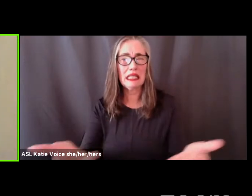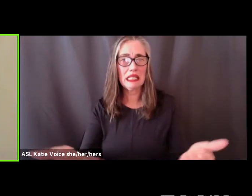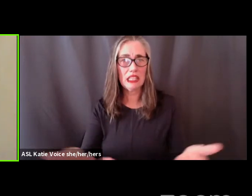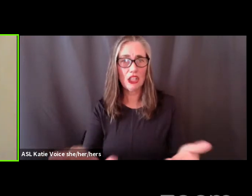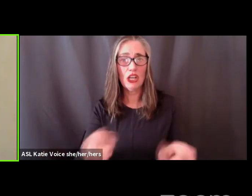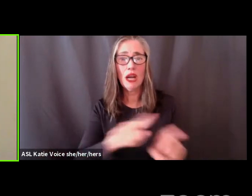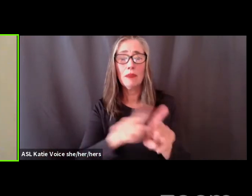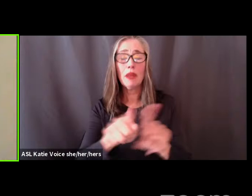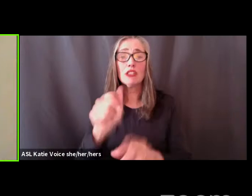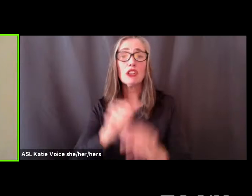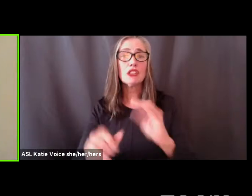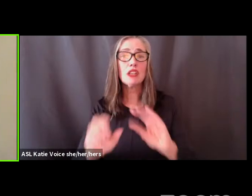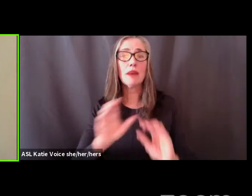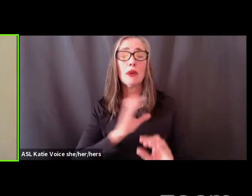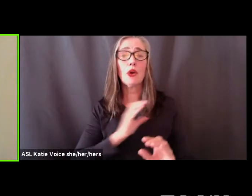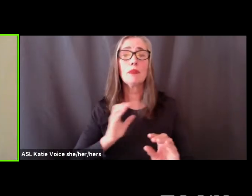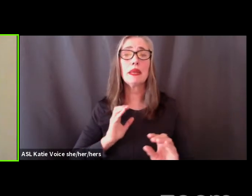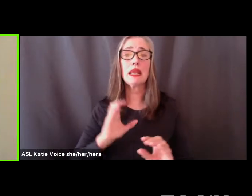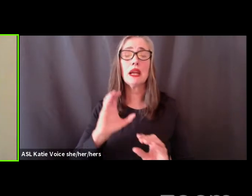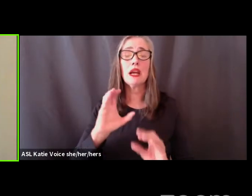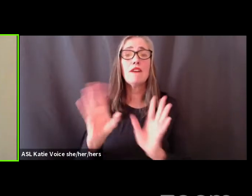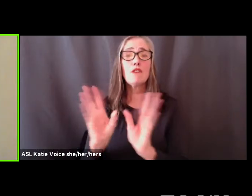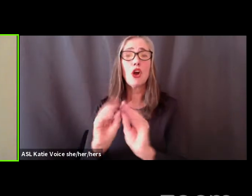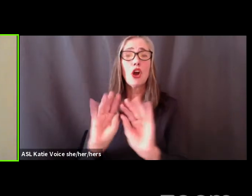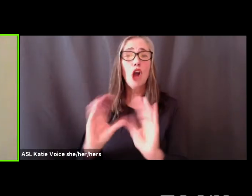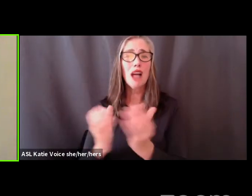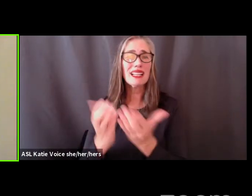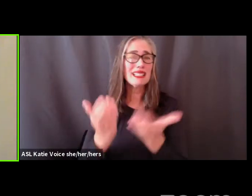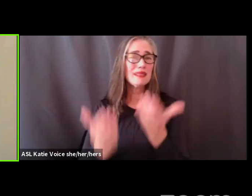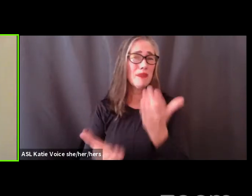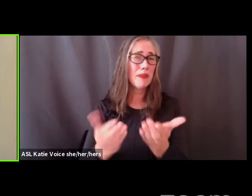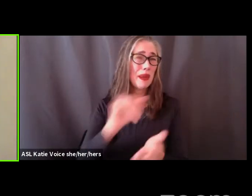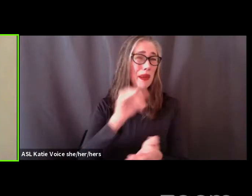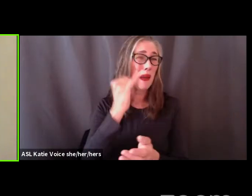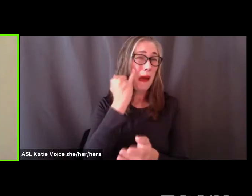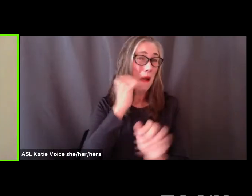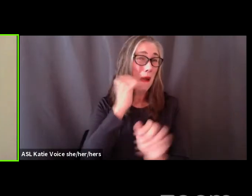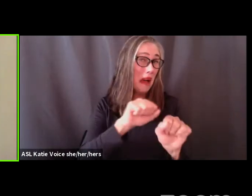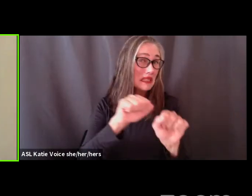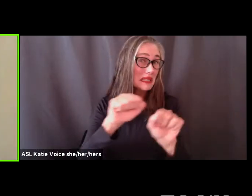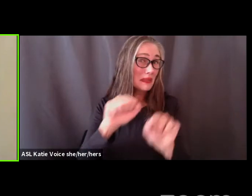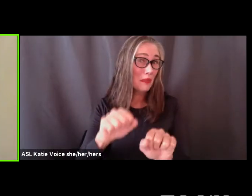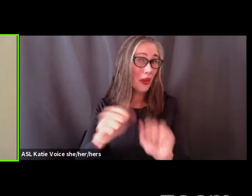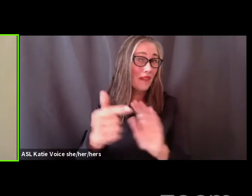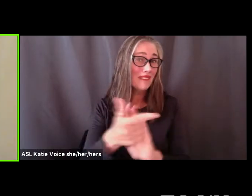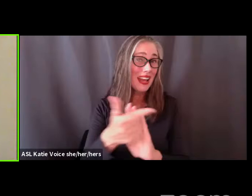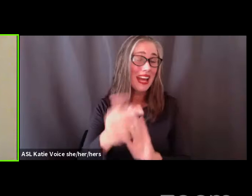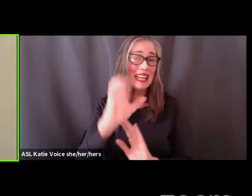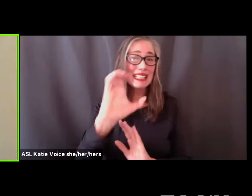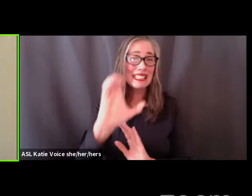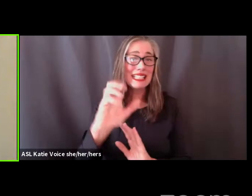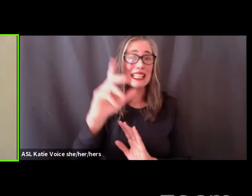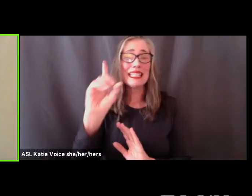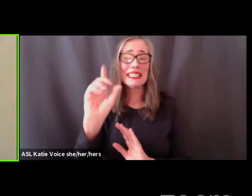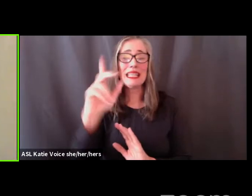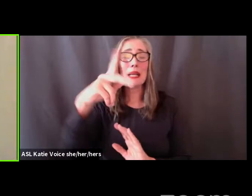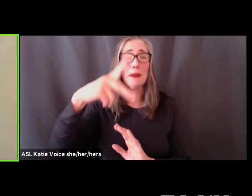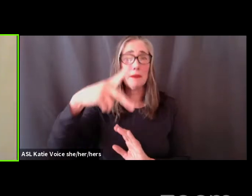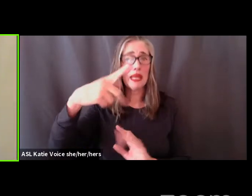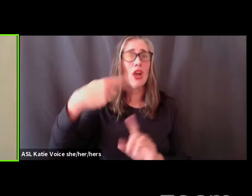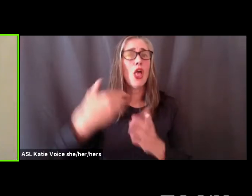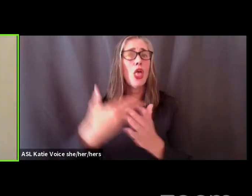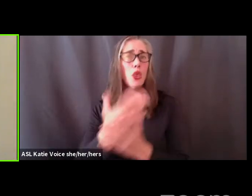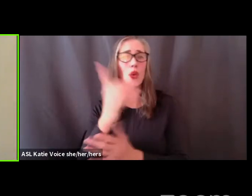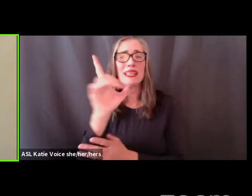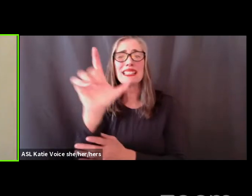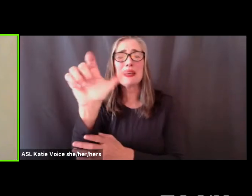on caucuses did note the receipt of a report of a possible violation of the CDP bylaws by the Disabilities Caucus,